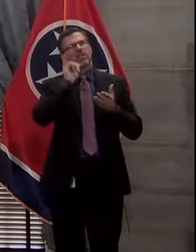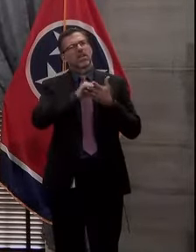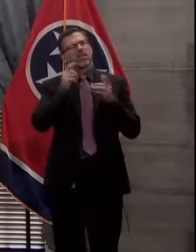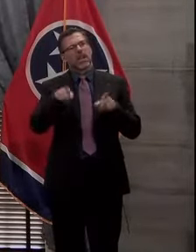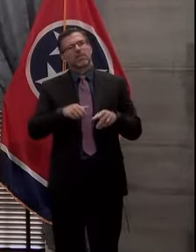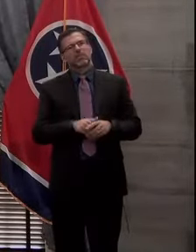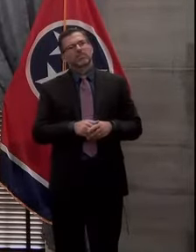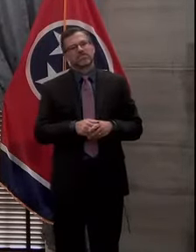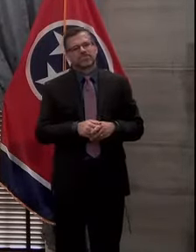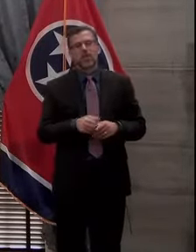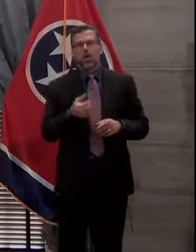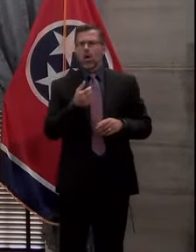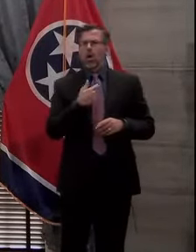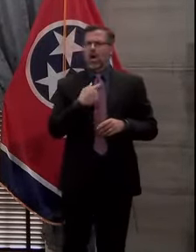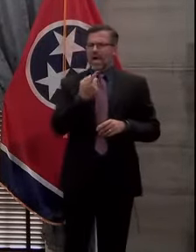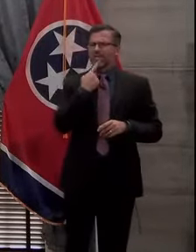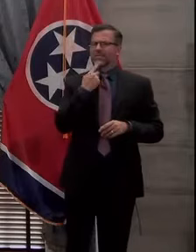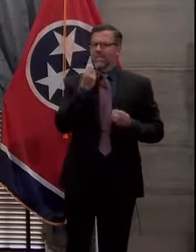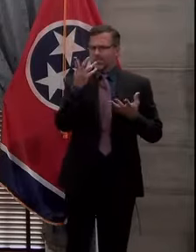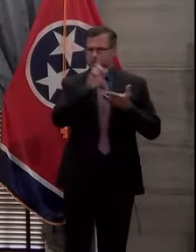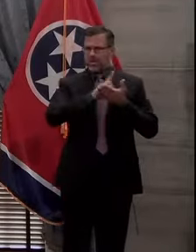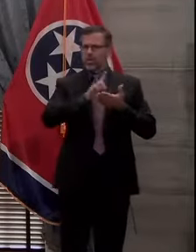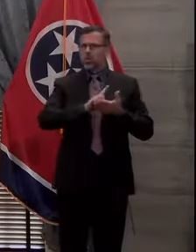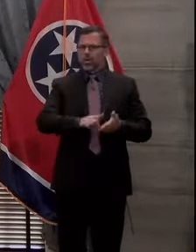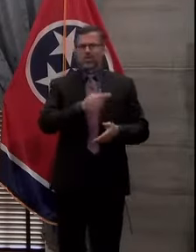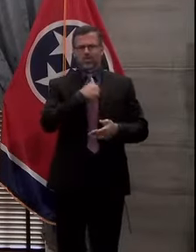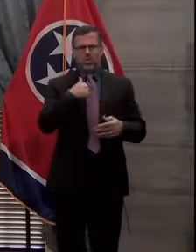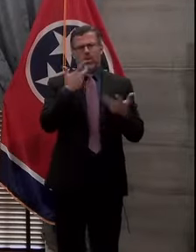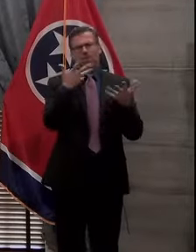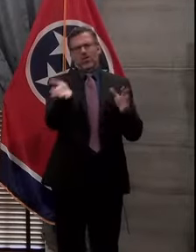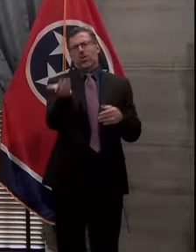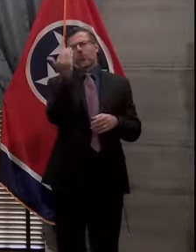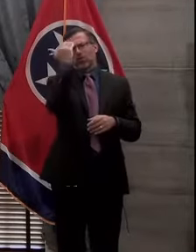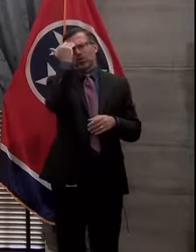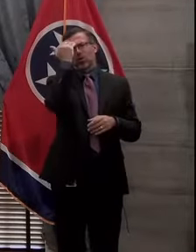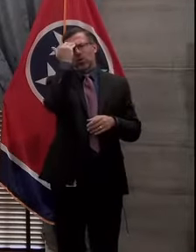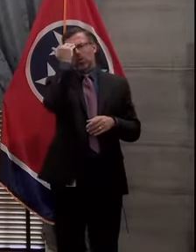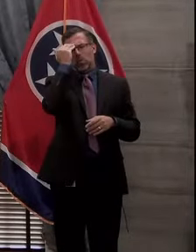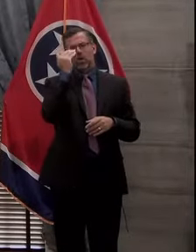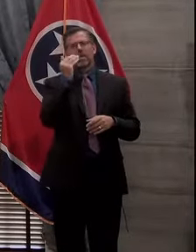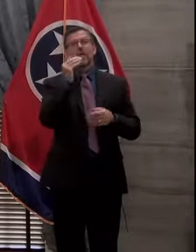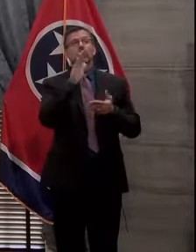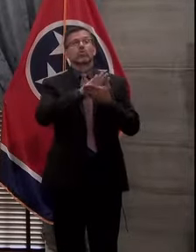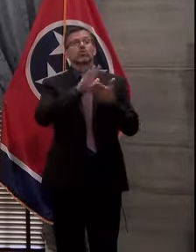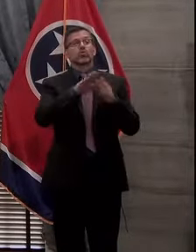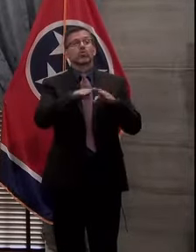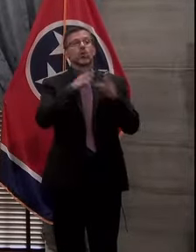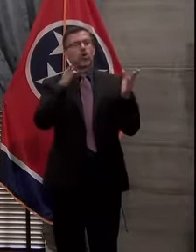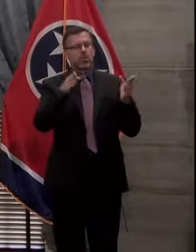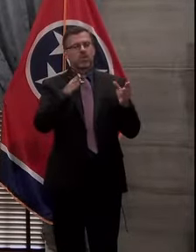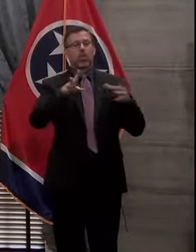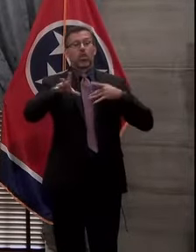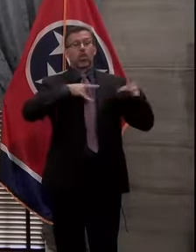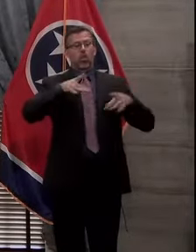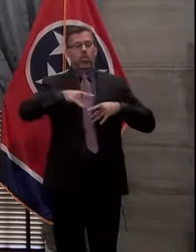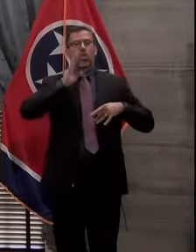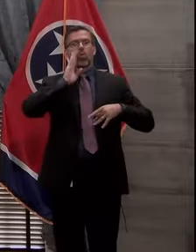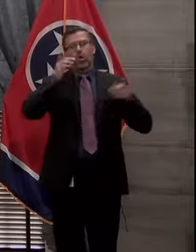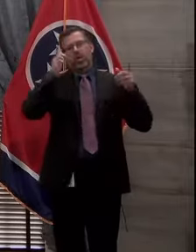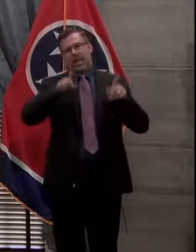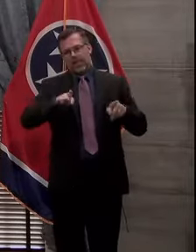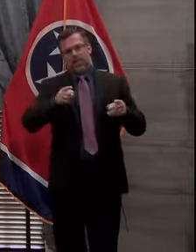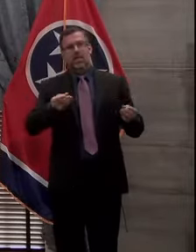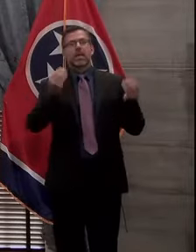have said for weeks now, we know there will be cases in schools. Many of them came early, and